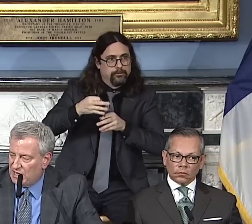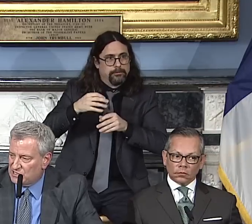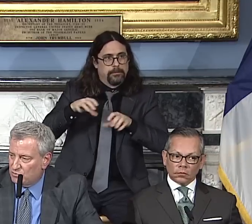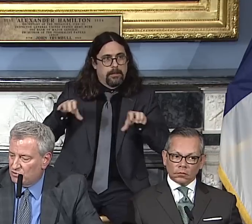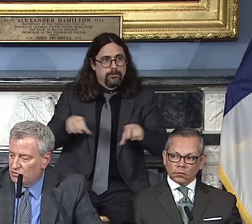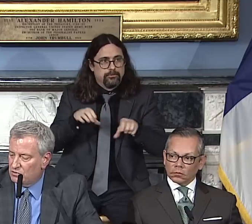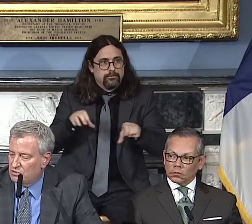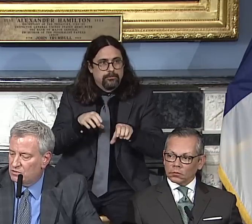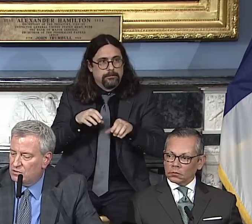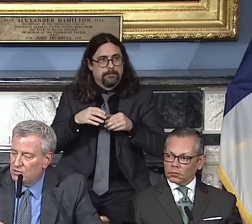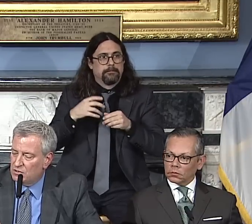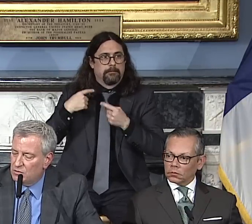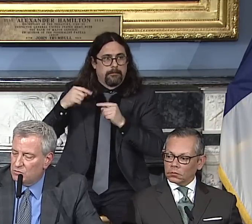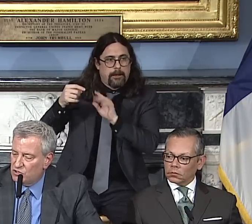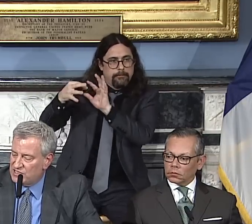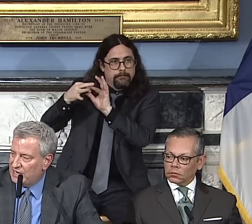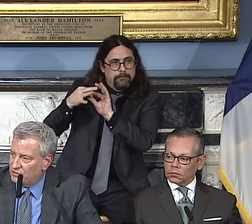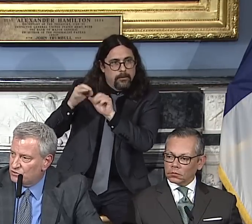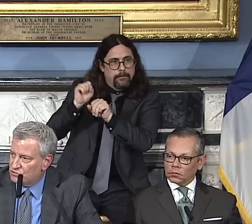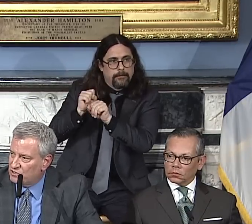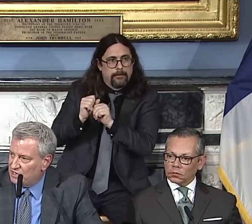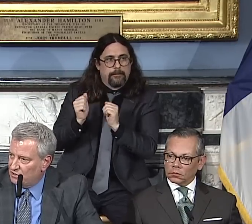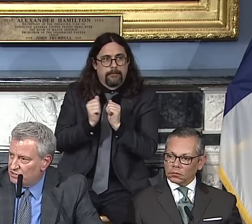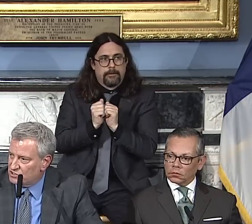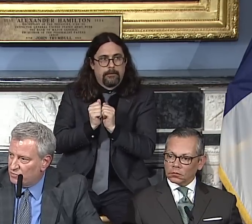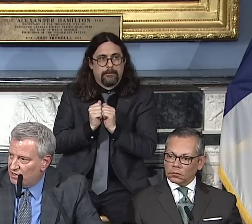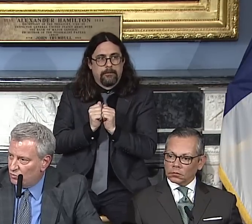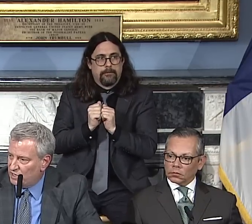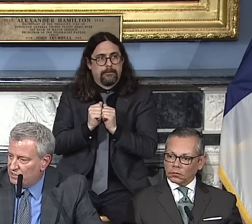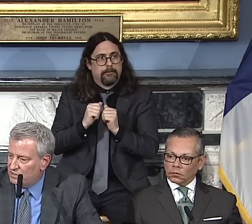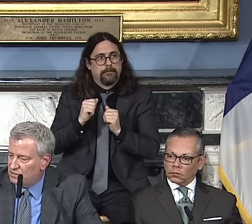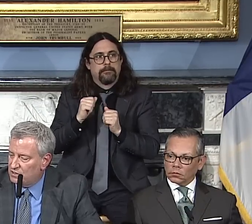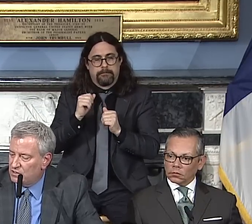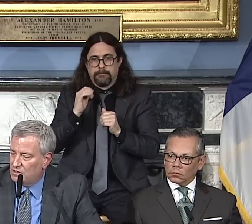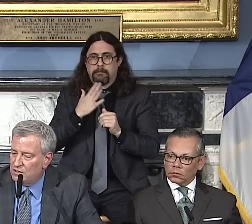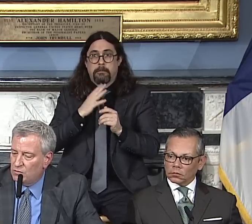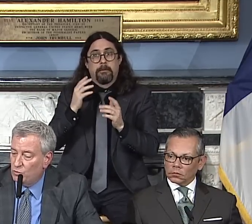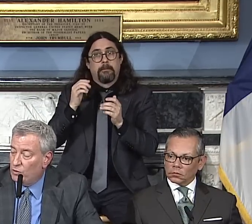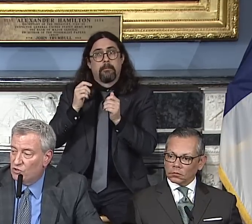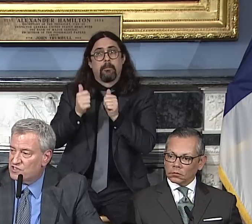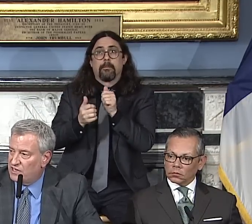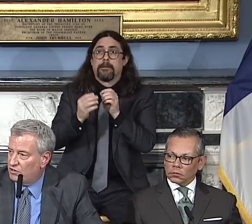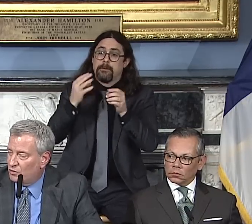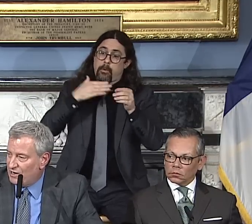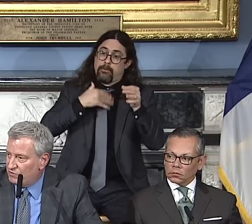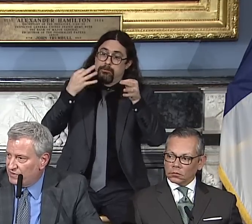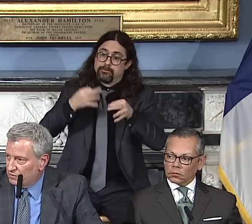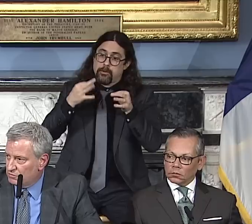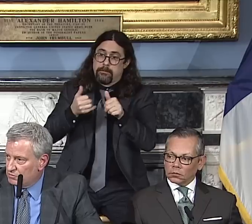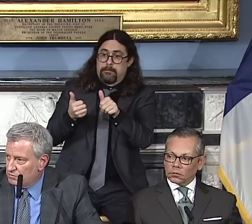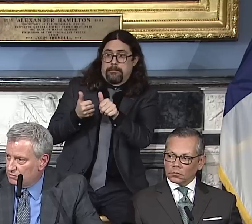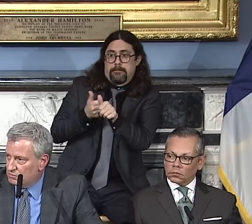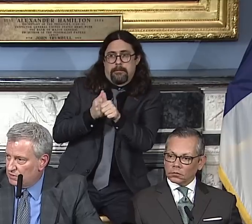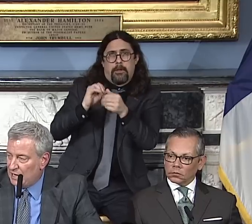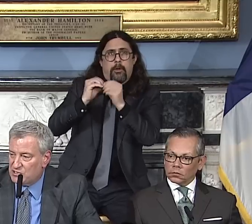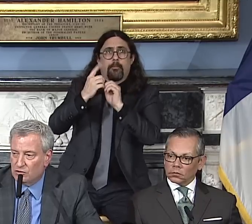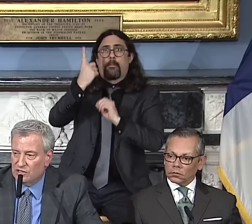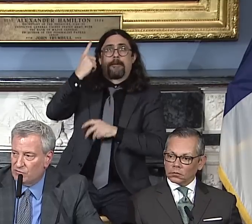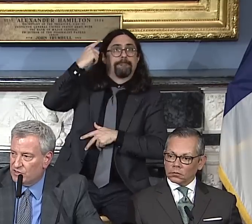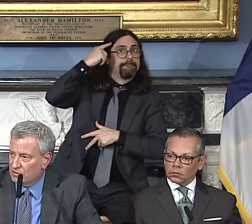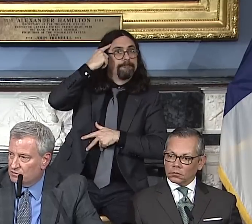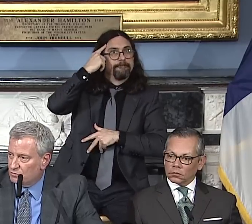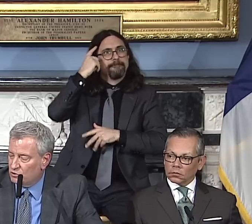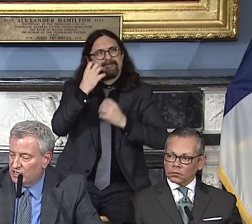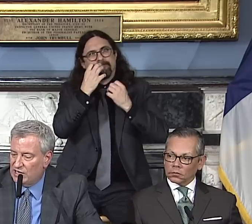extent possible, protect those 3 areas no matter what. We will scenario everything,